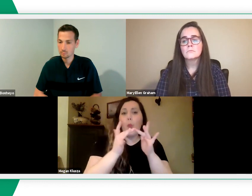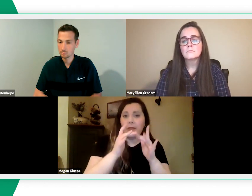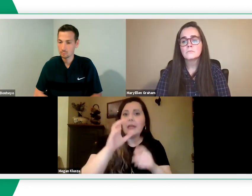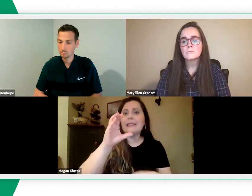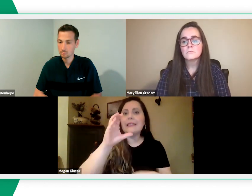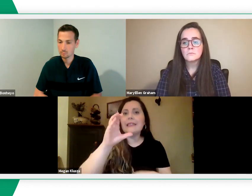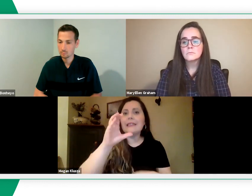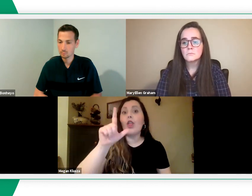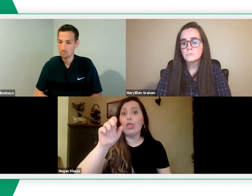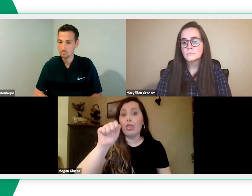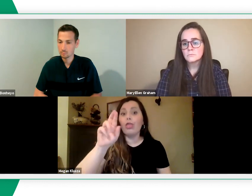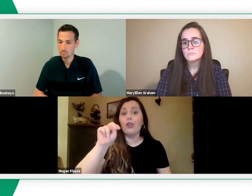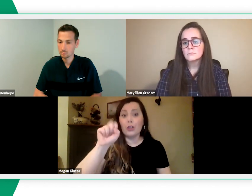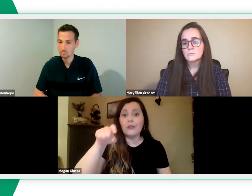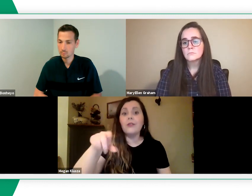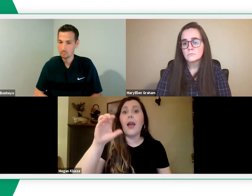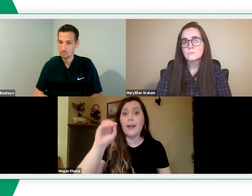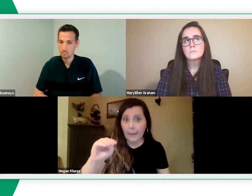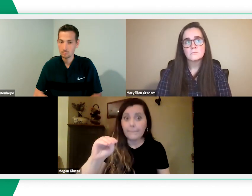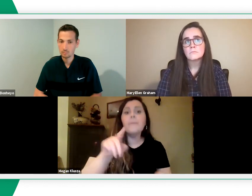education. Please look at our website,